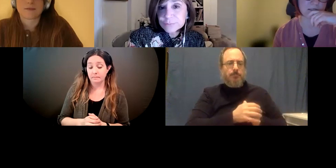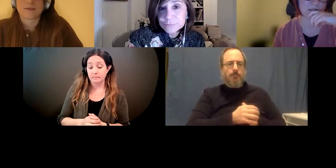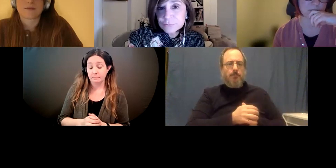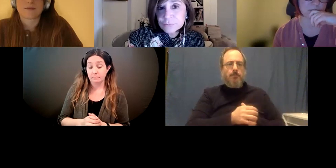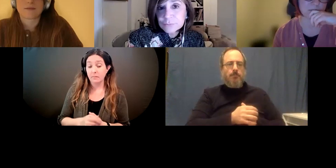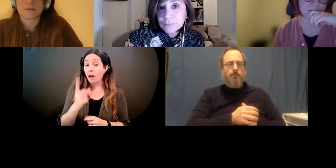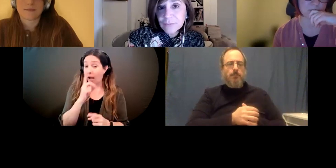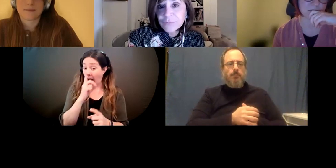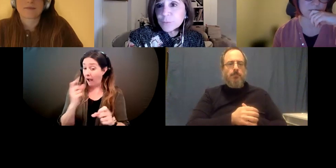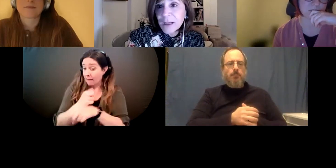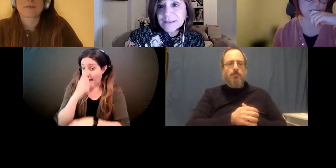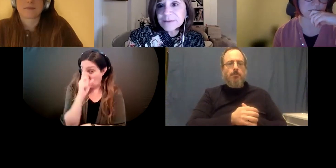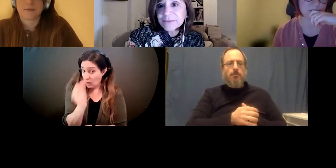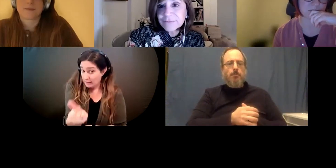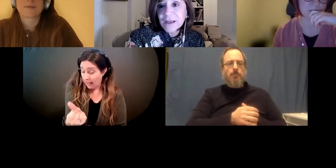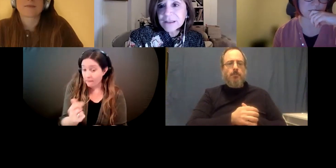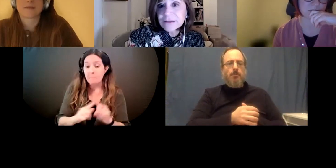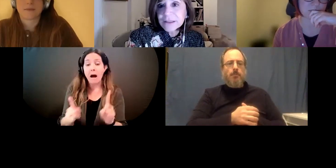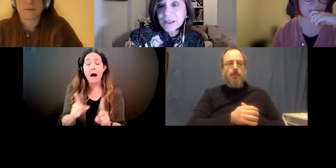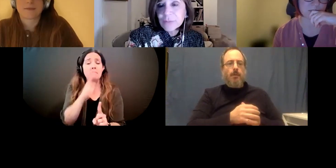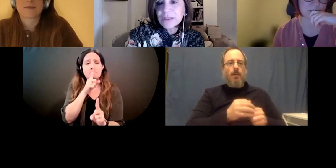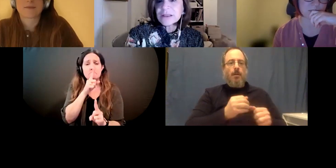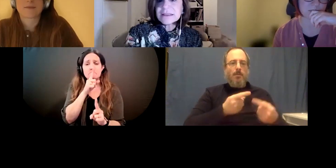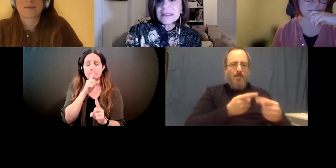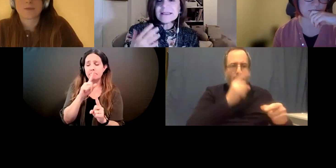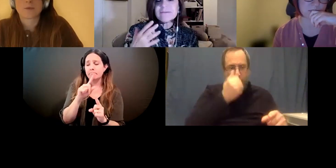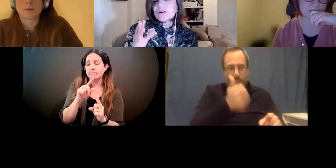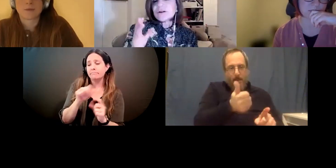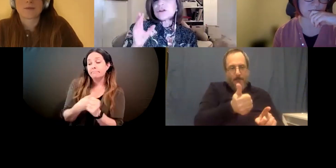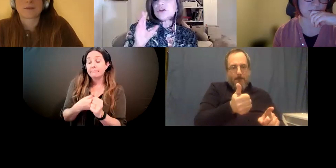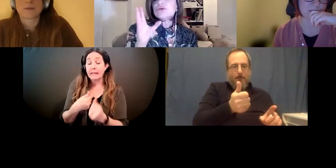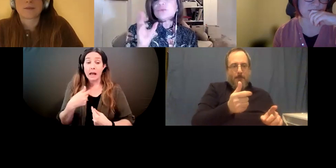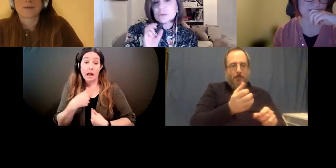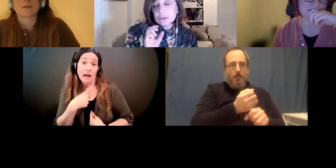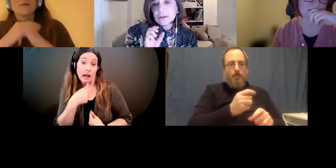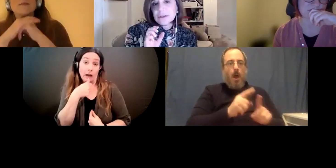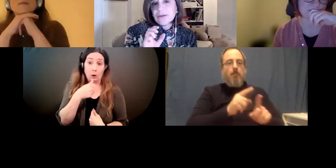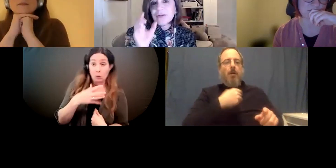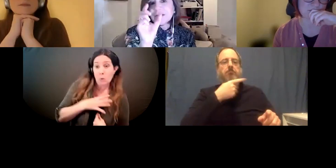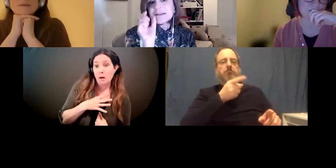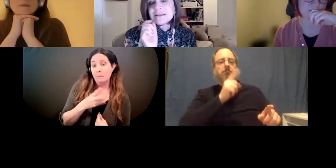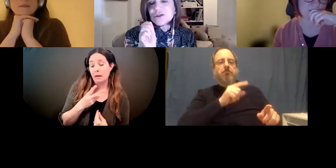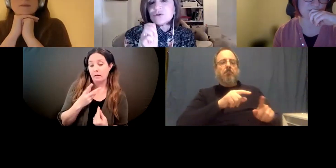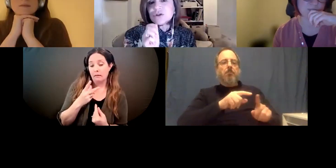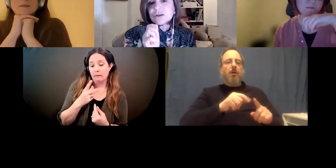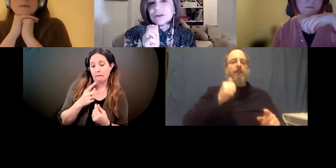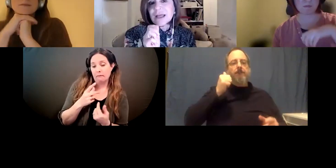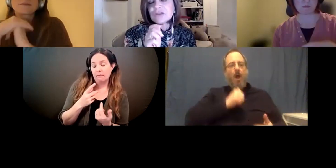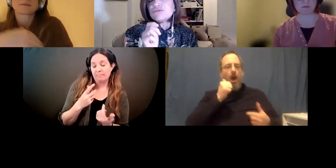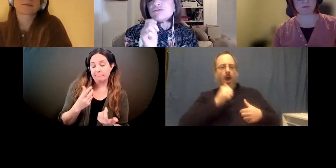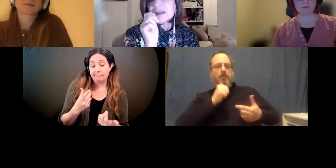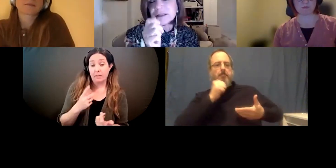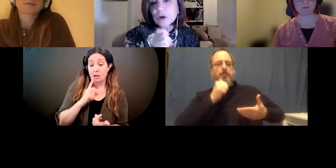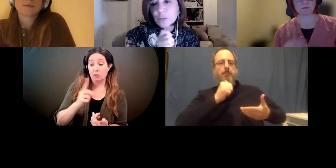gender. If you possibly can find, because it's very unusual that the institution